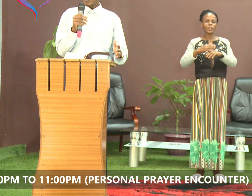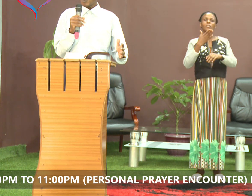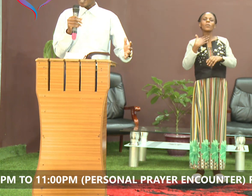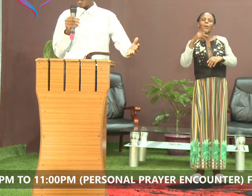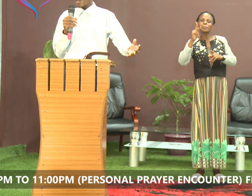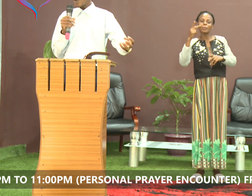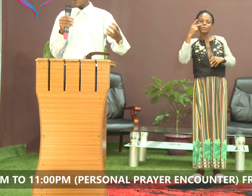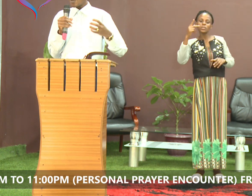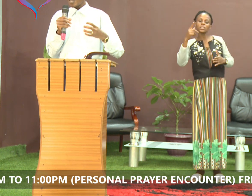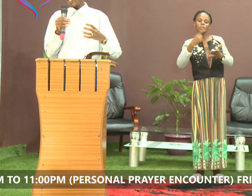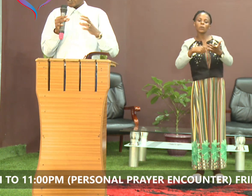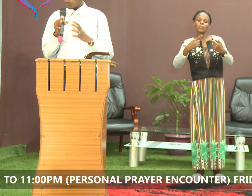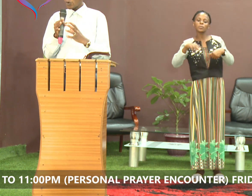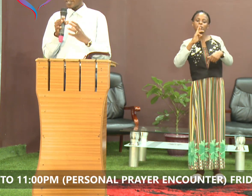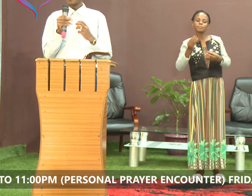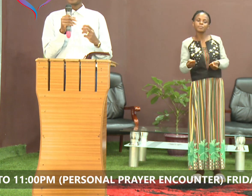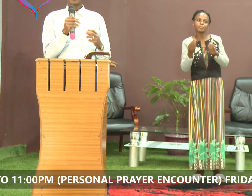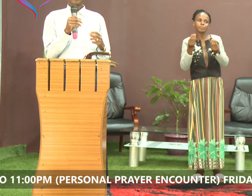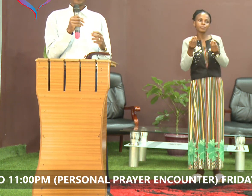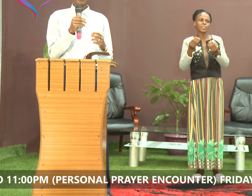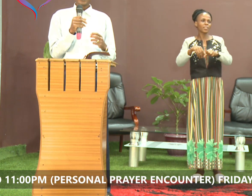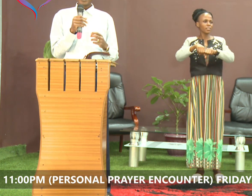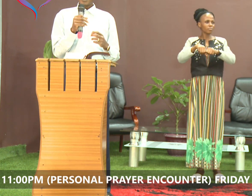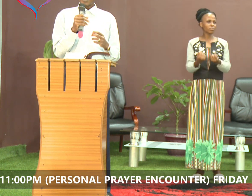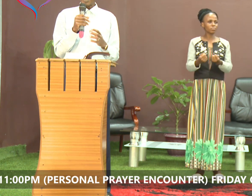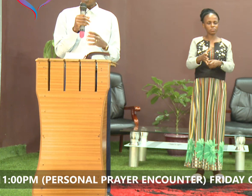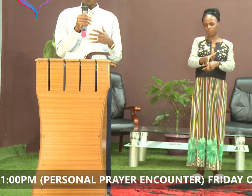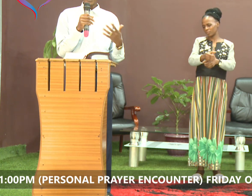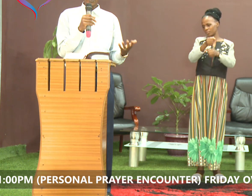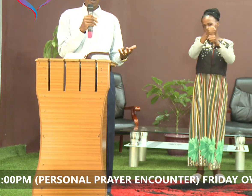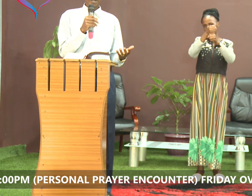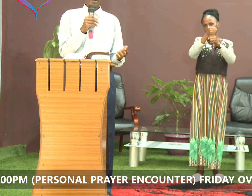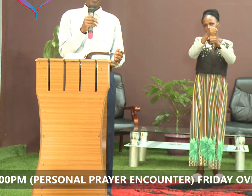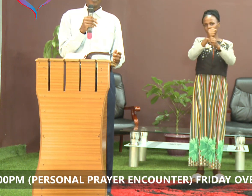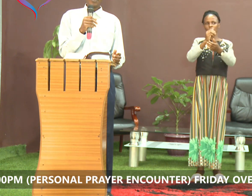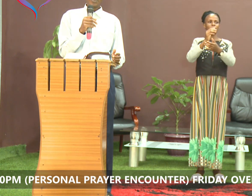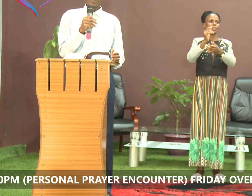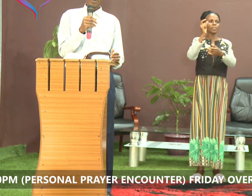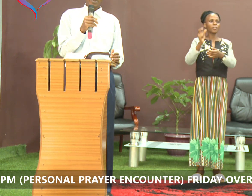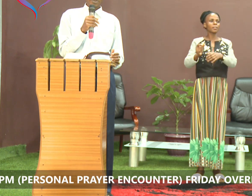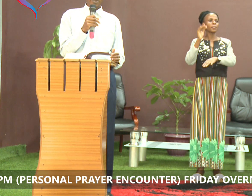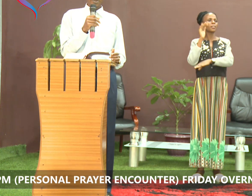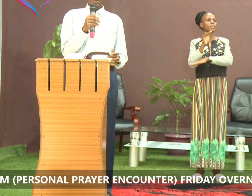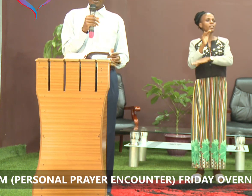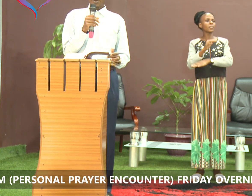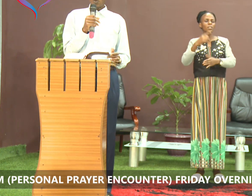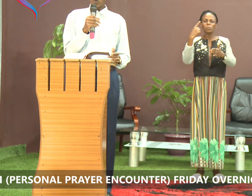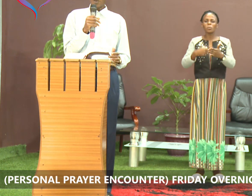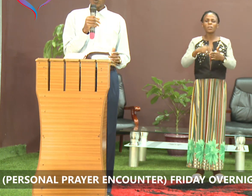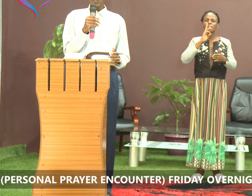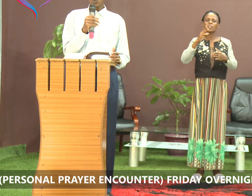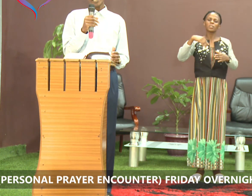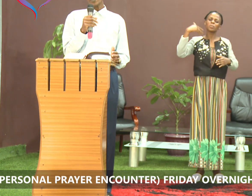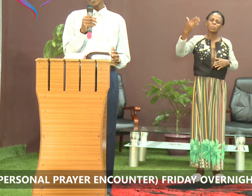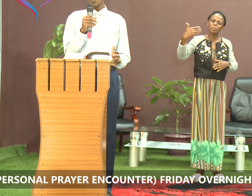doing. Toyagala bantu kulaba chichokola. It breaks trust. Someone is asking, what are you always doing in the corner?